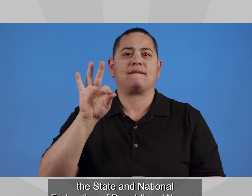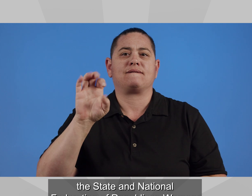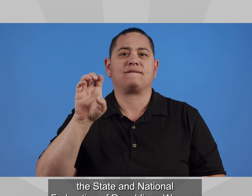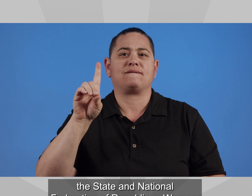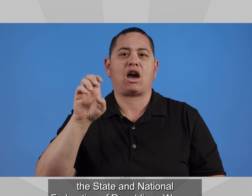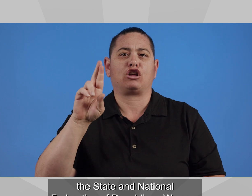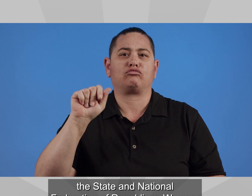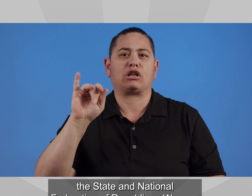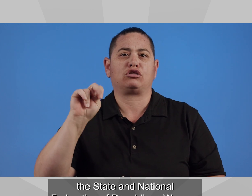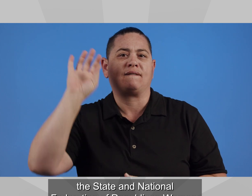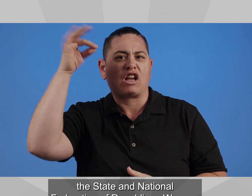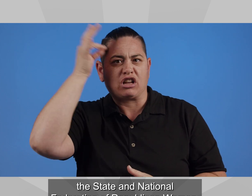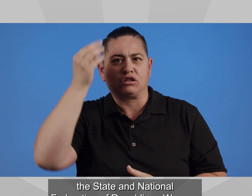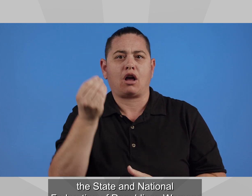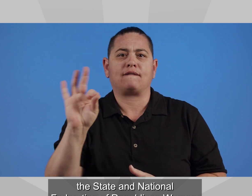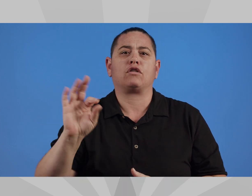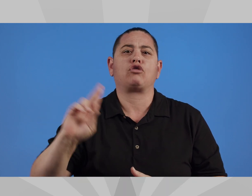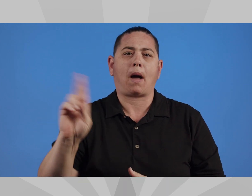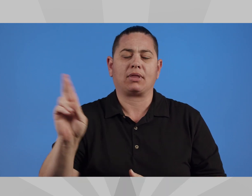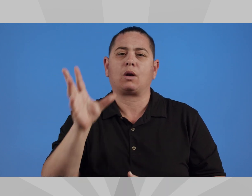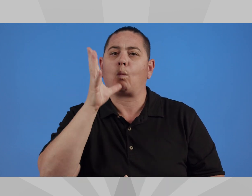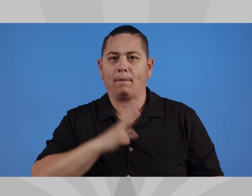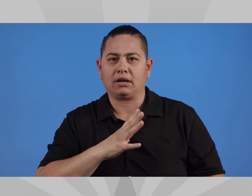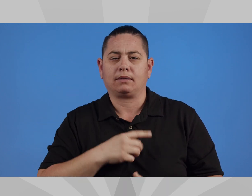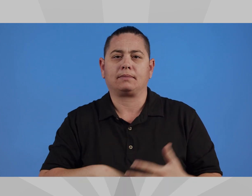National Federation of Republican Women,